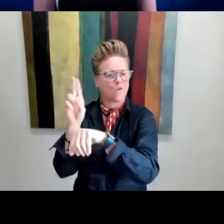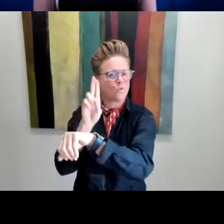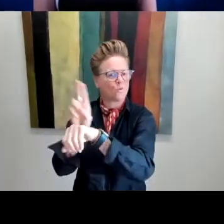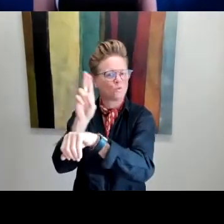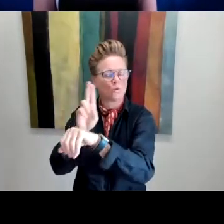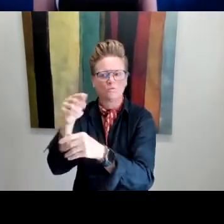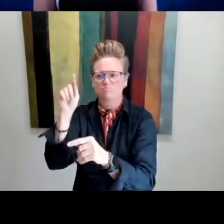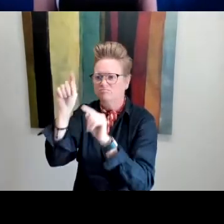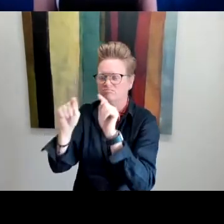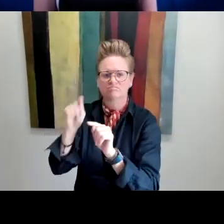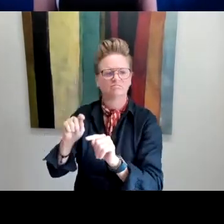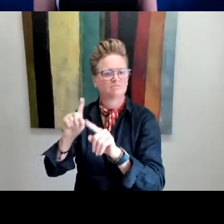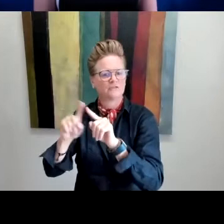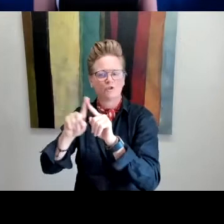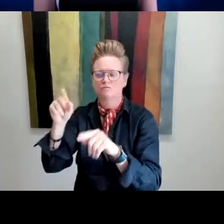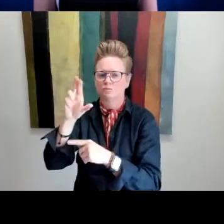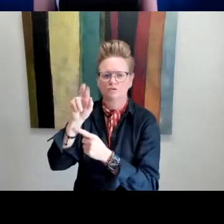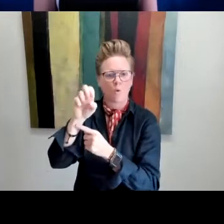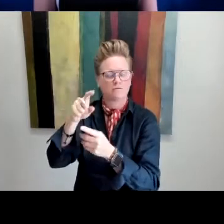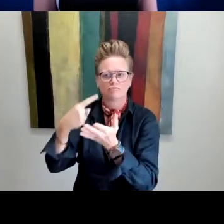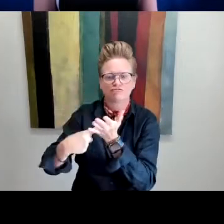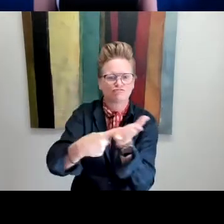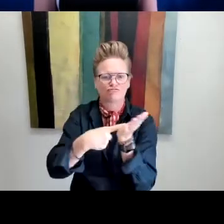22. And you can use those